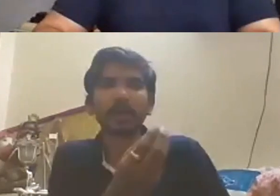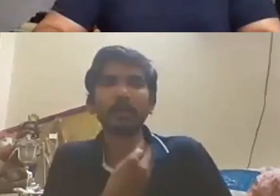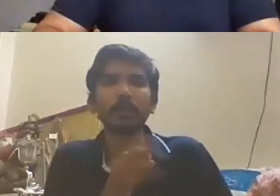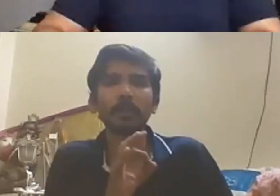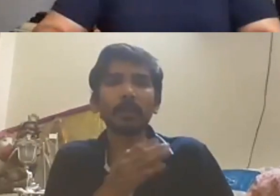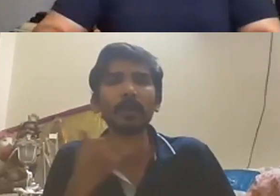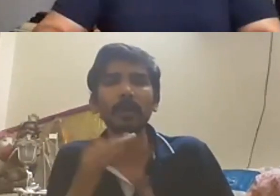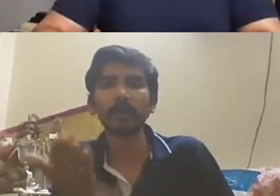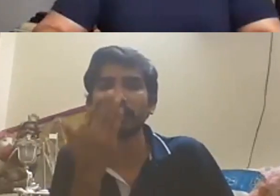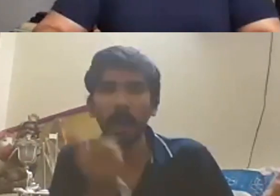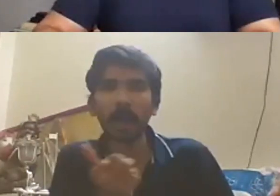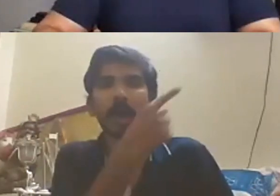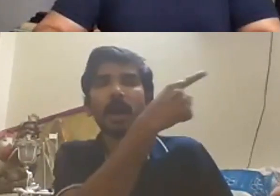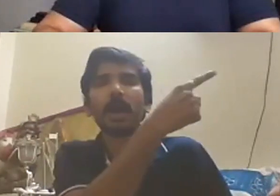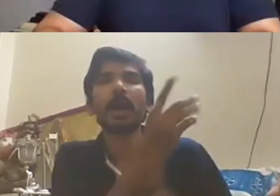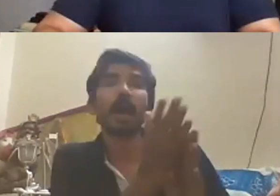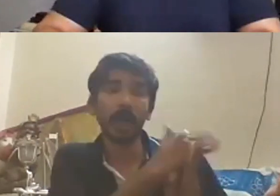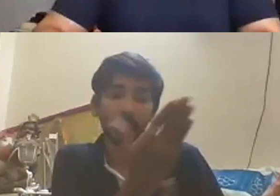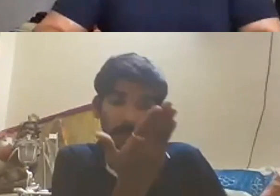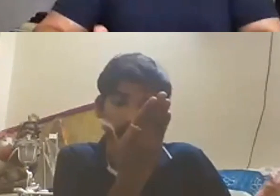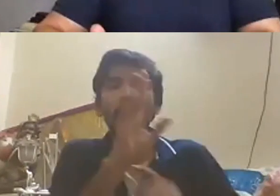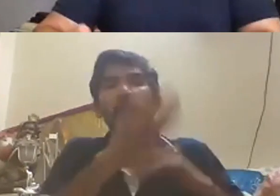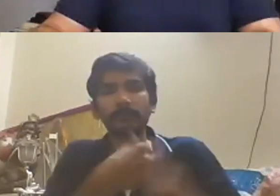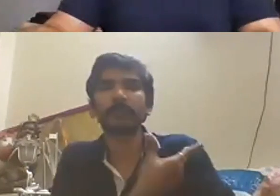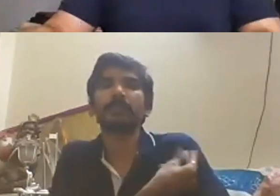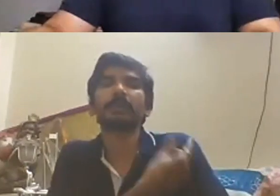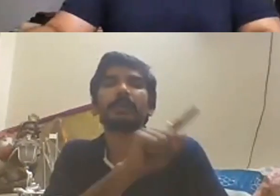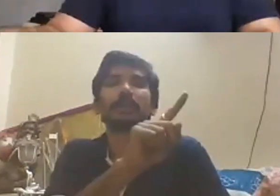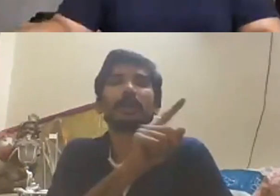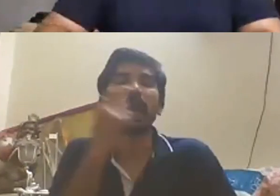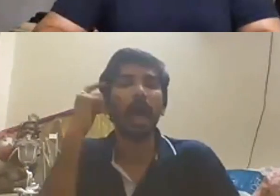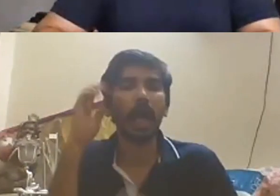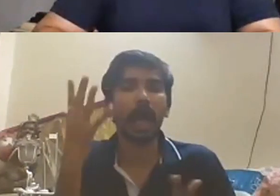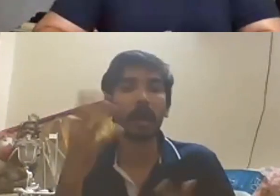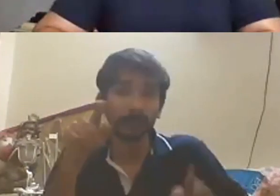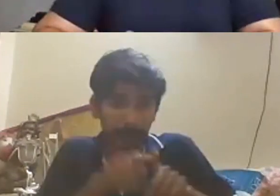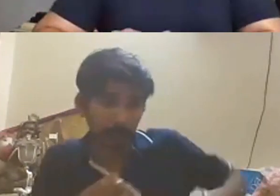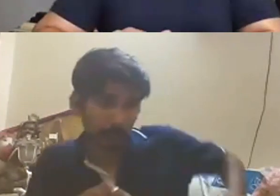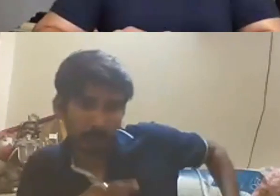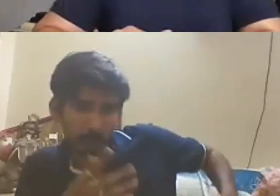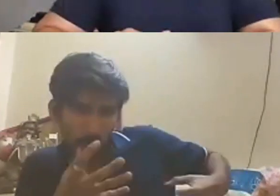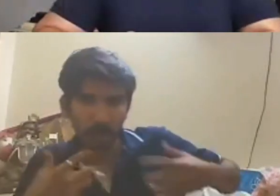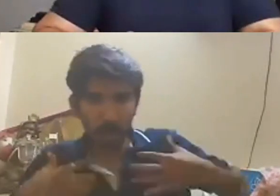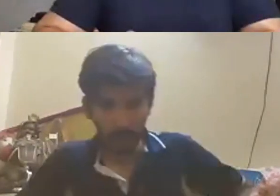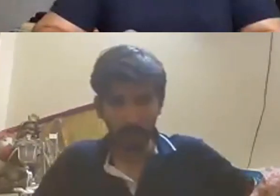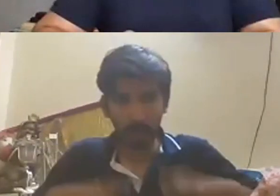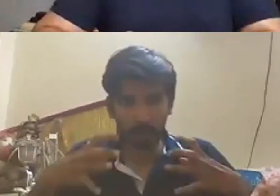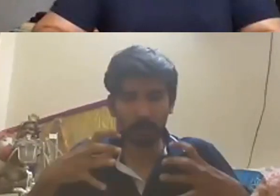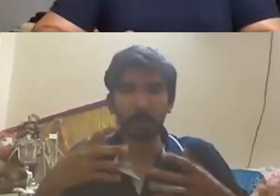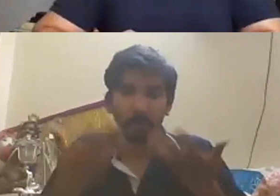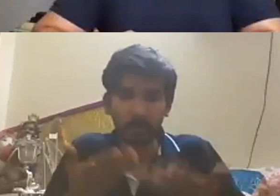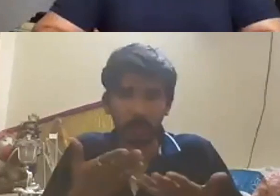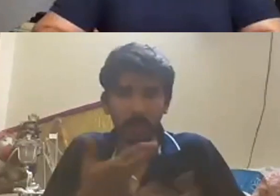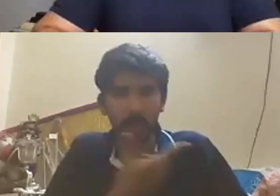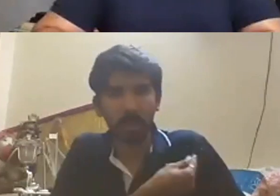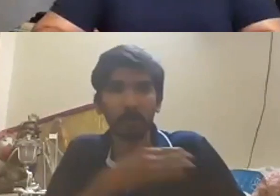But when I saw the bill, they were not providing me the symptoms I might get. That I